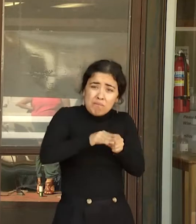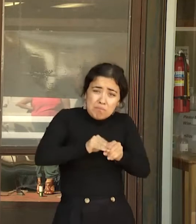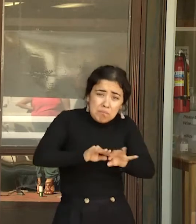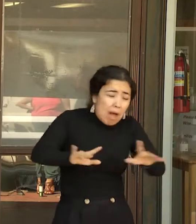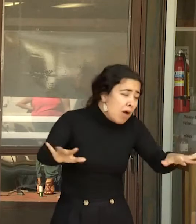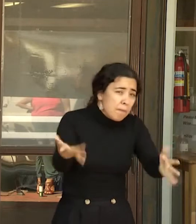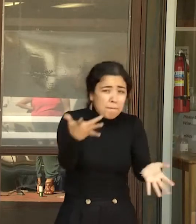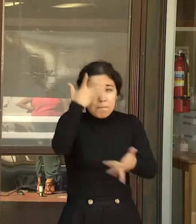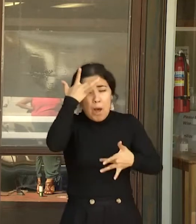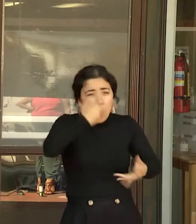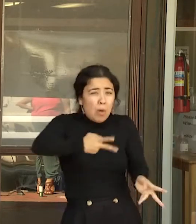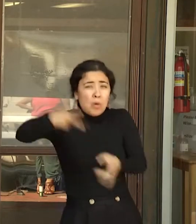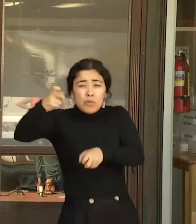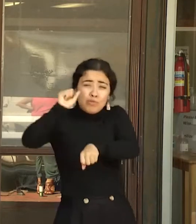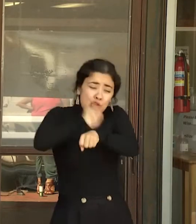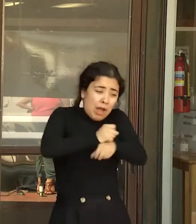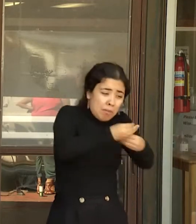crisis.